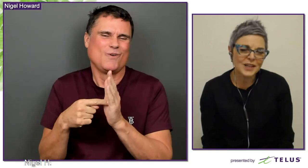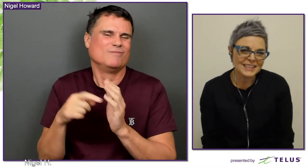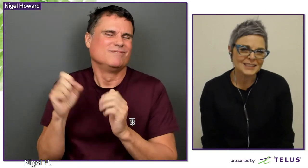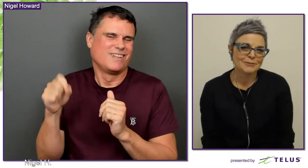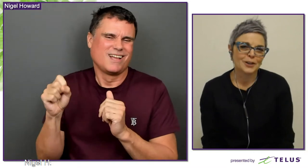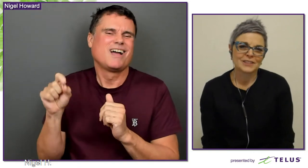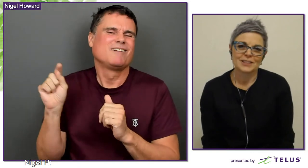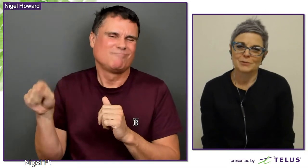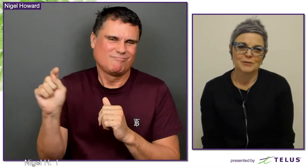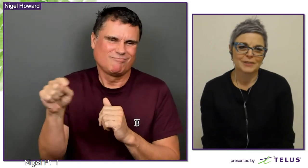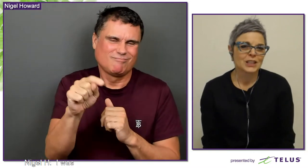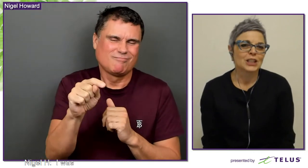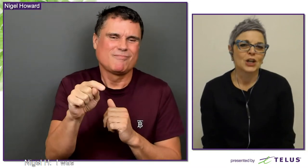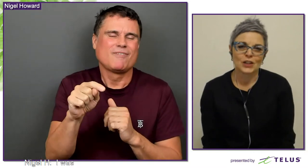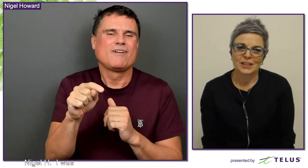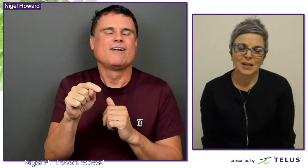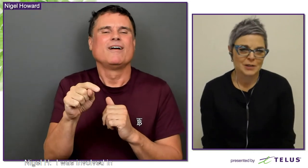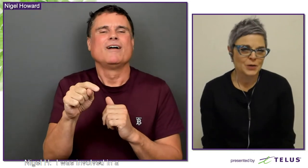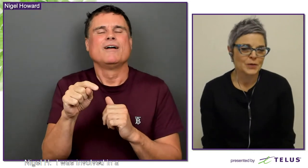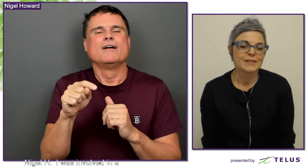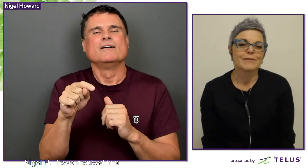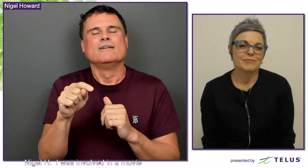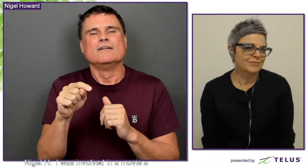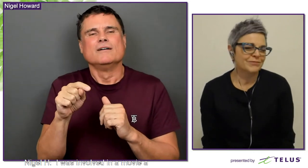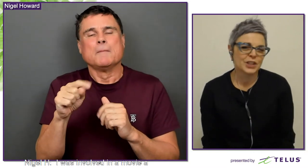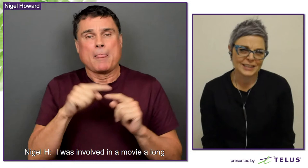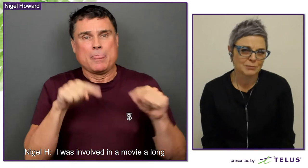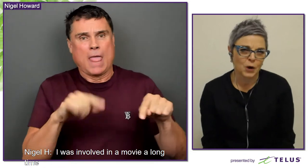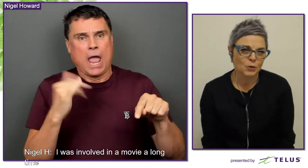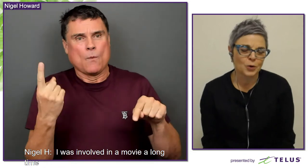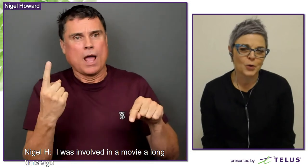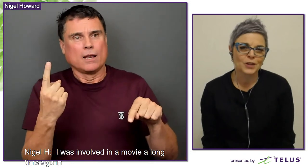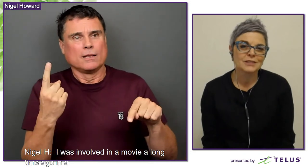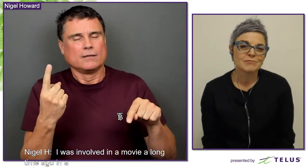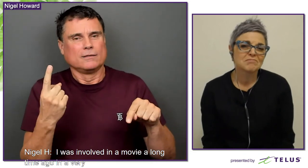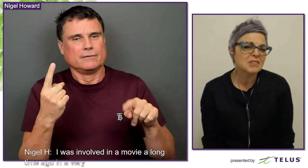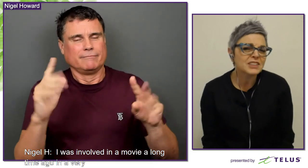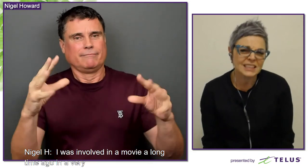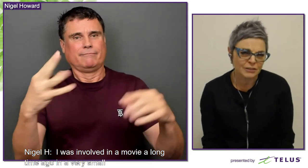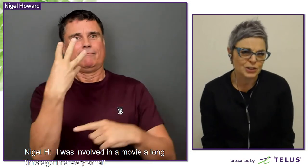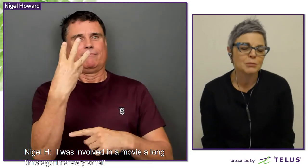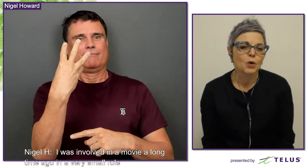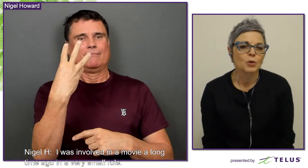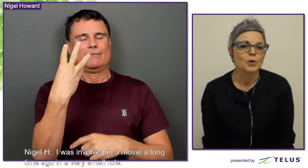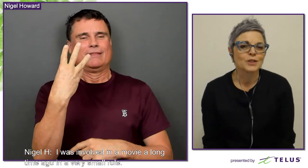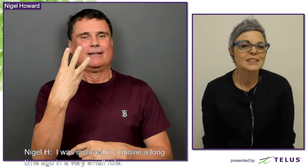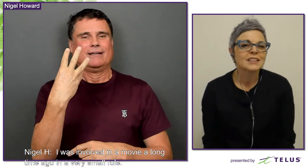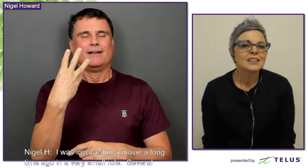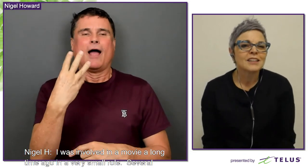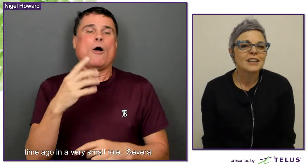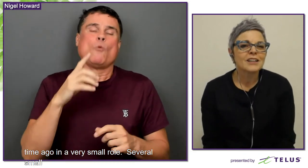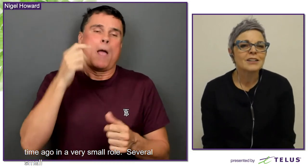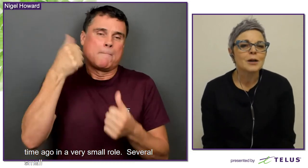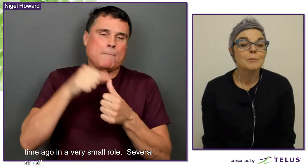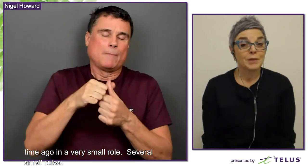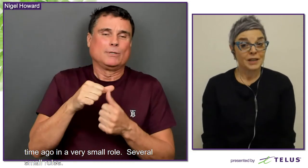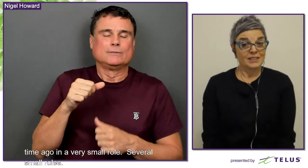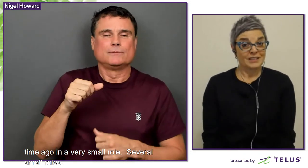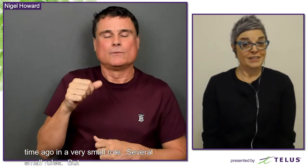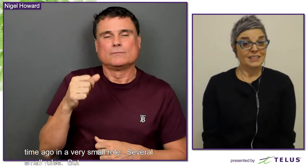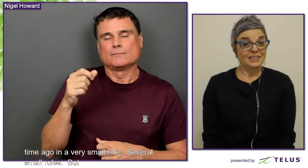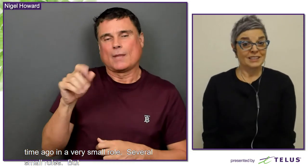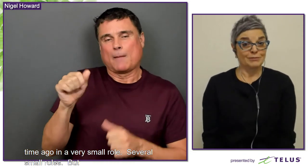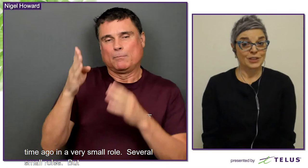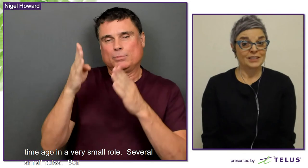I was involved in the movie a long time ago in a very small role, several small roles.